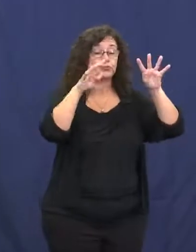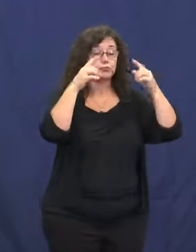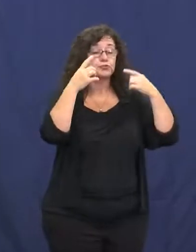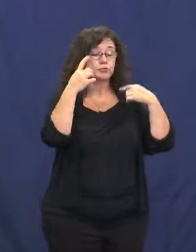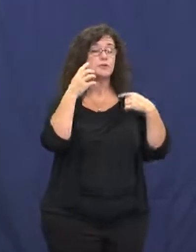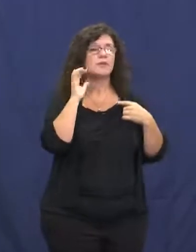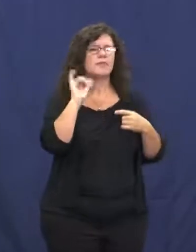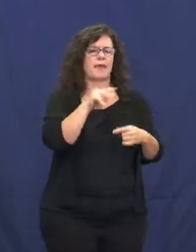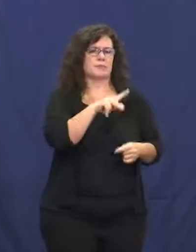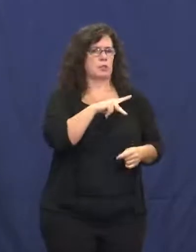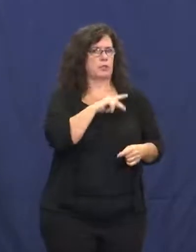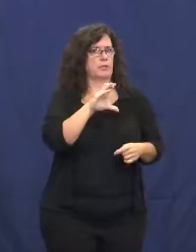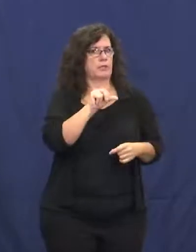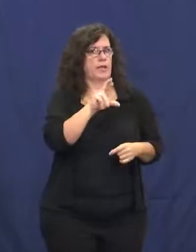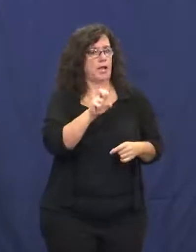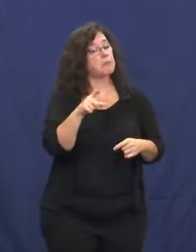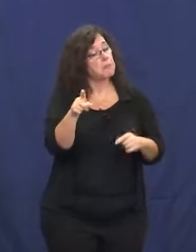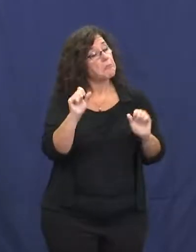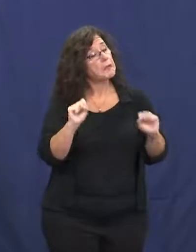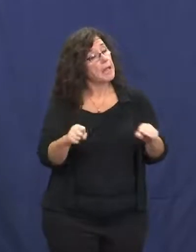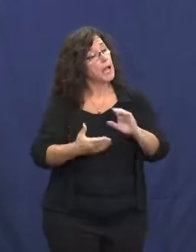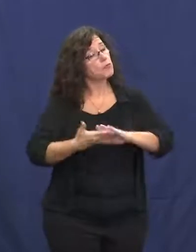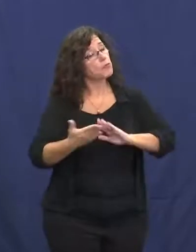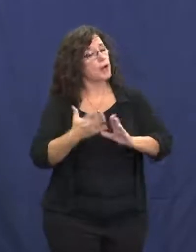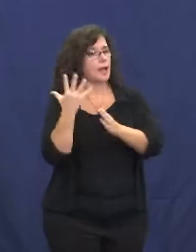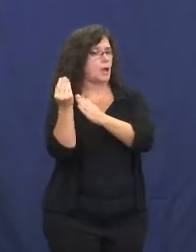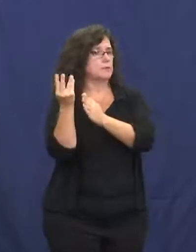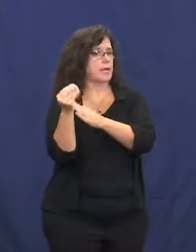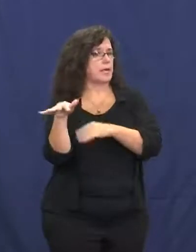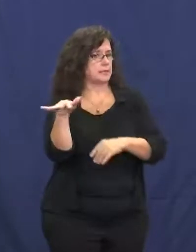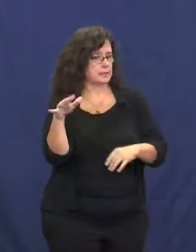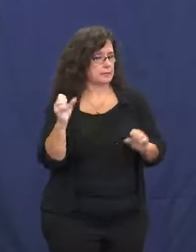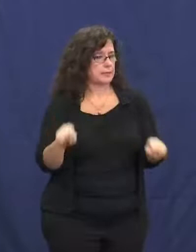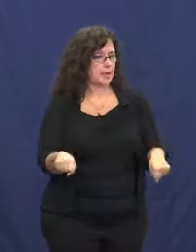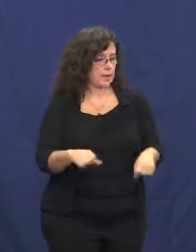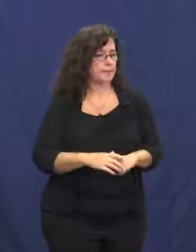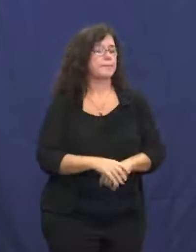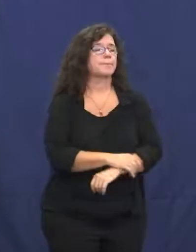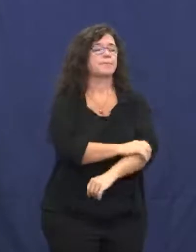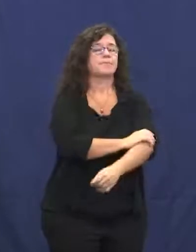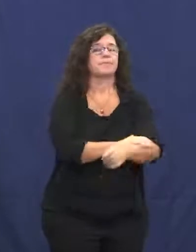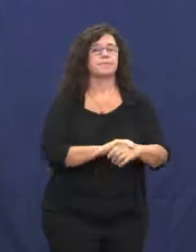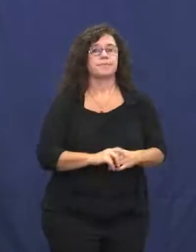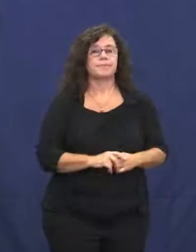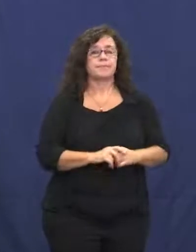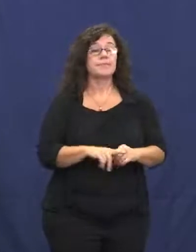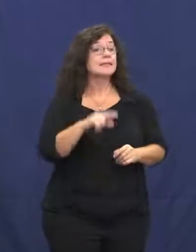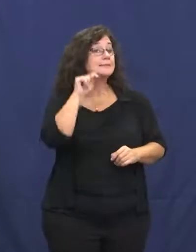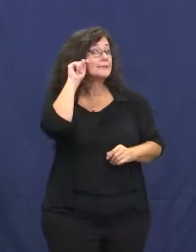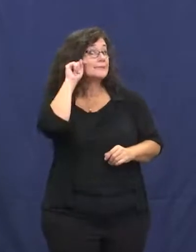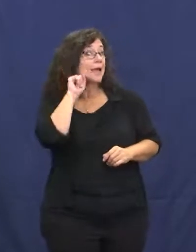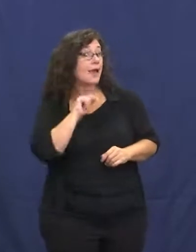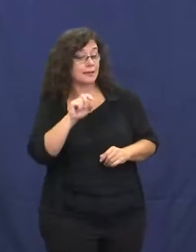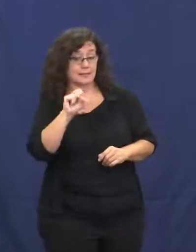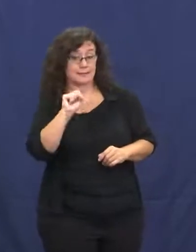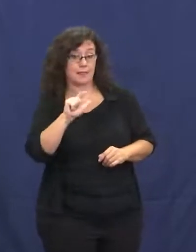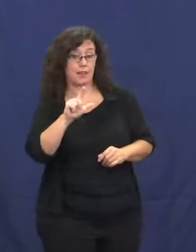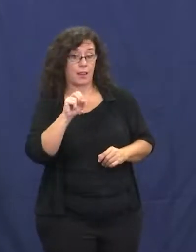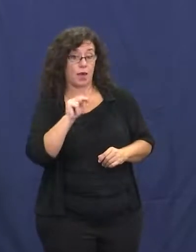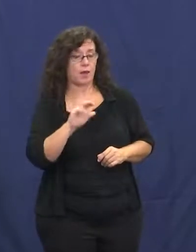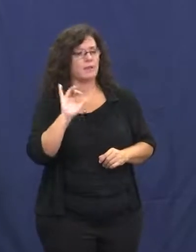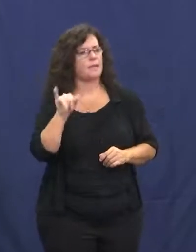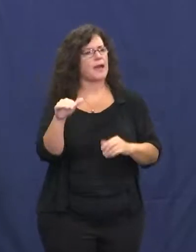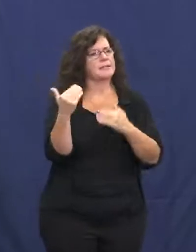services, so those are outdoors at this time. However, tanning salons, they actually fall under the category of limited